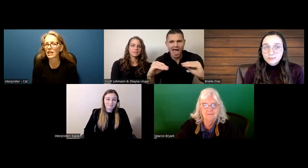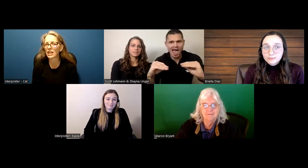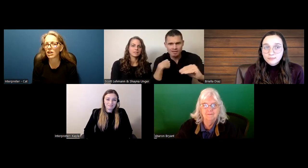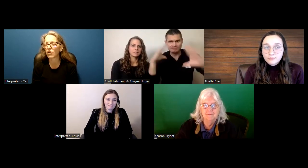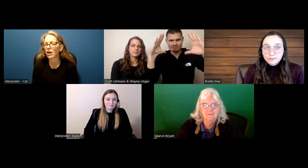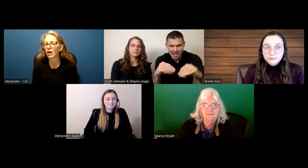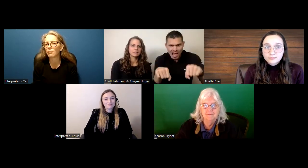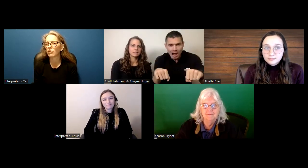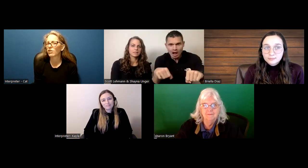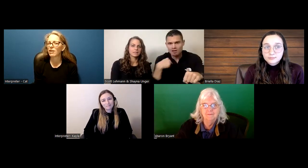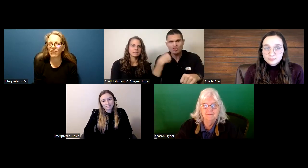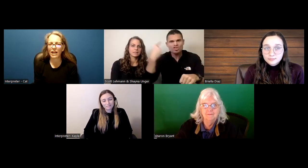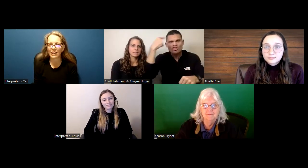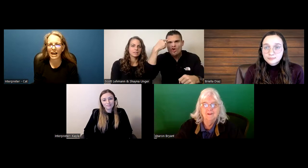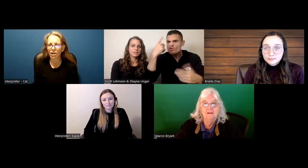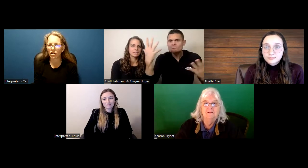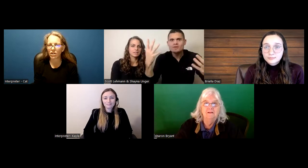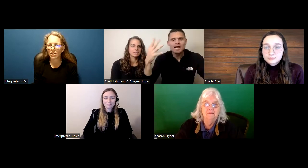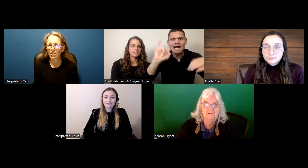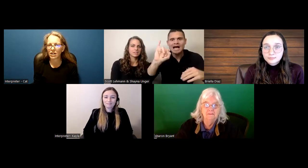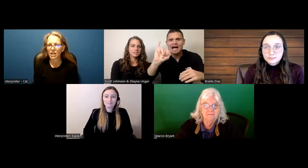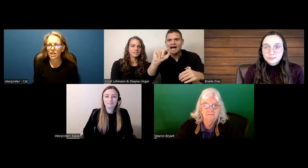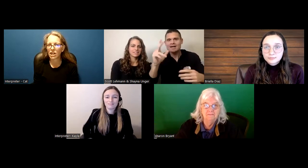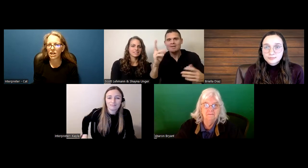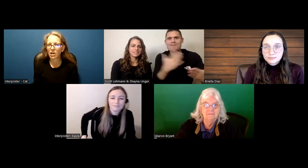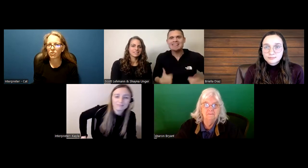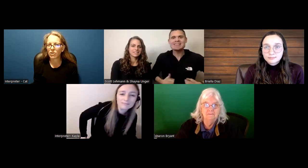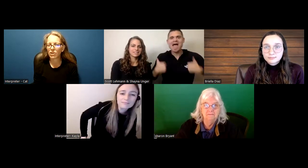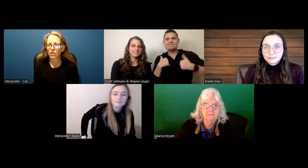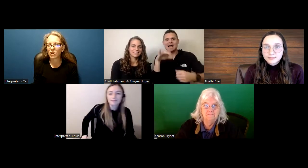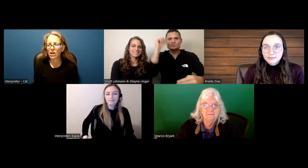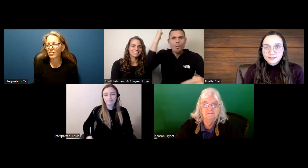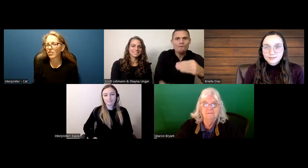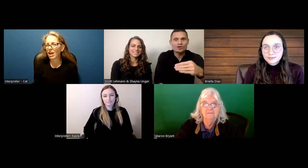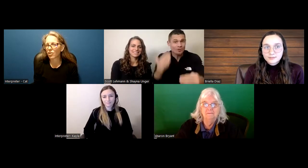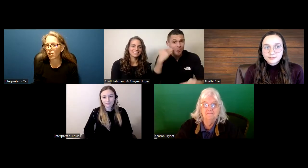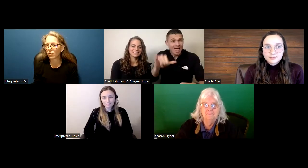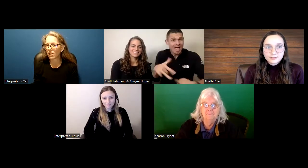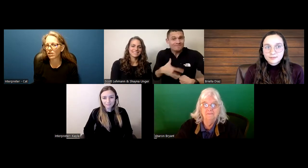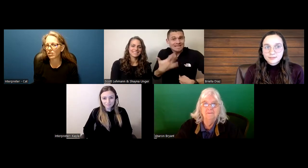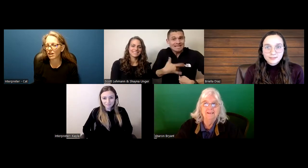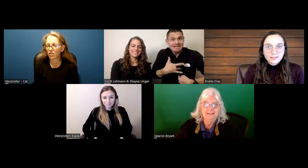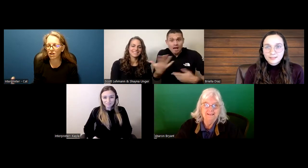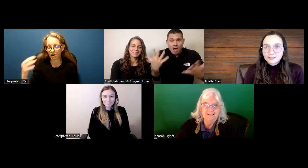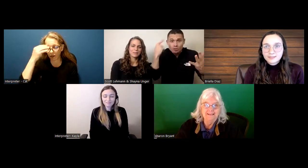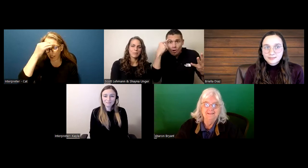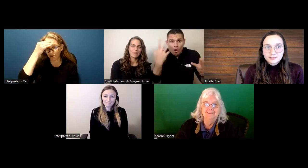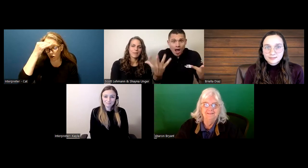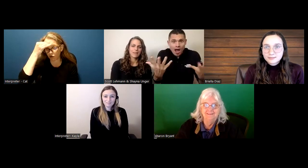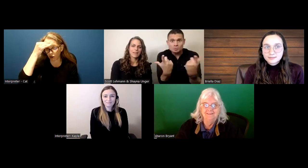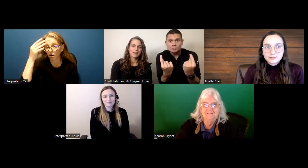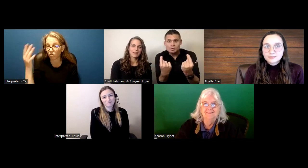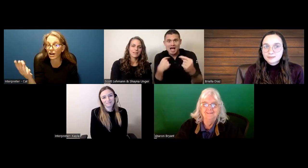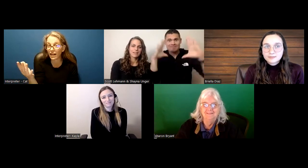like, you know, a person got a flat tire, you know, on the side of the road there, you think, oh God, my